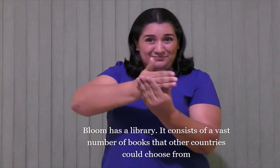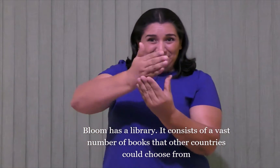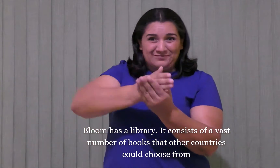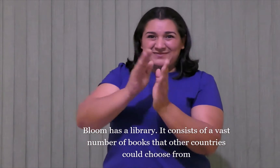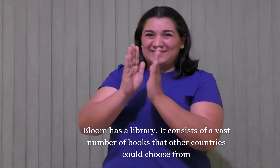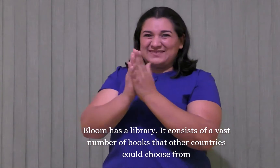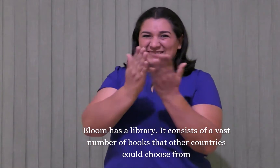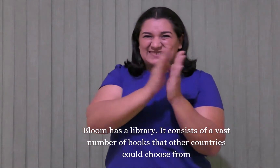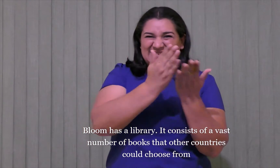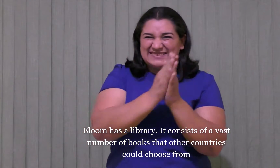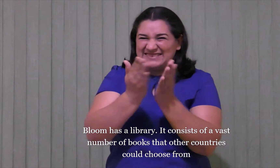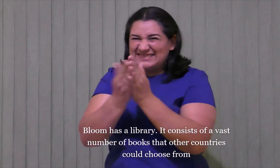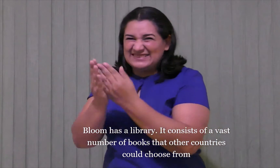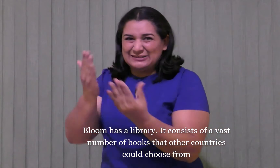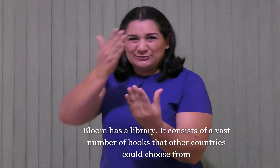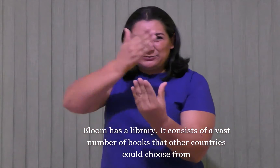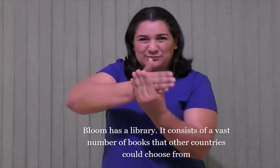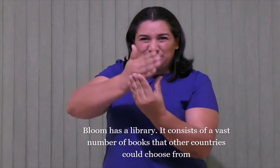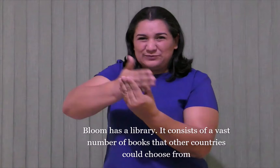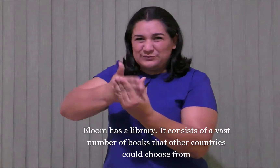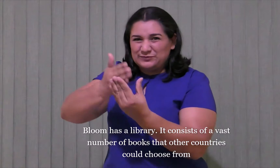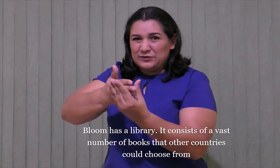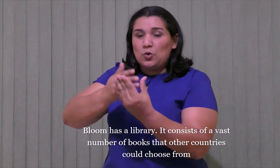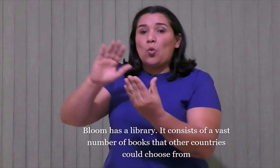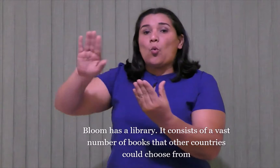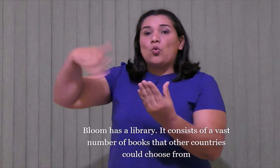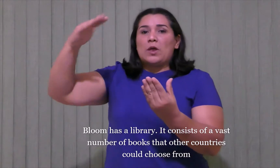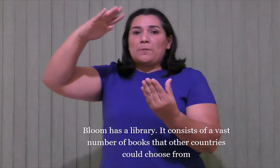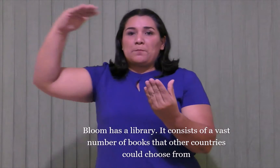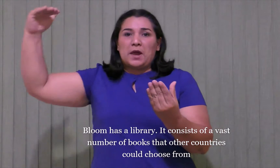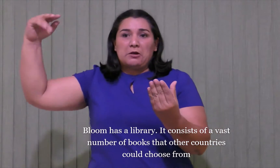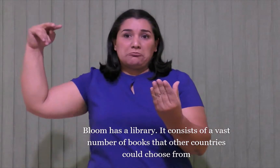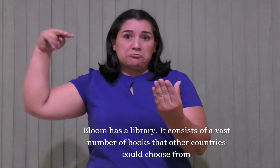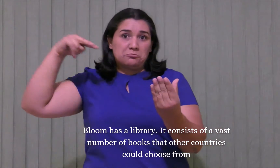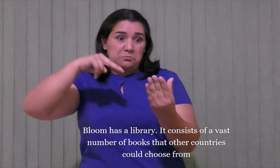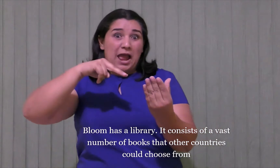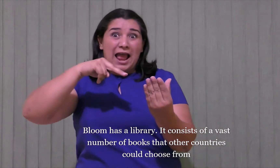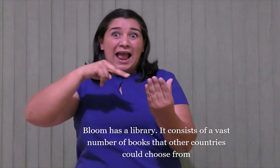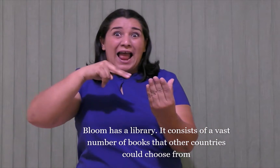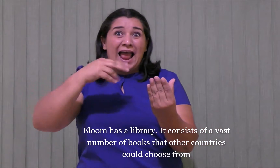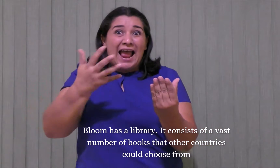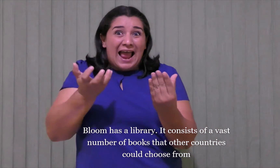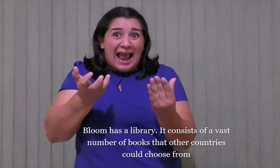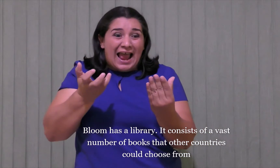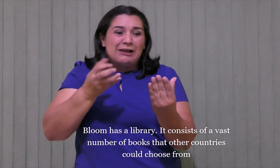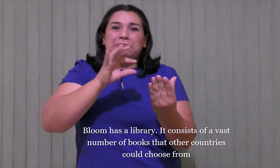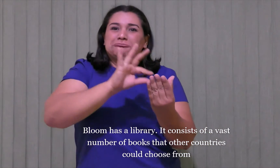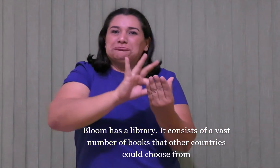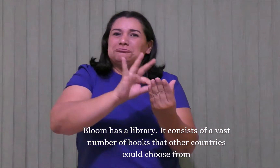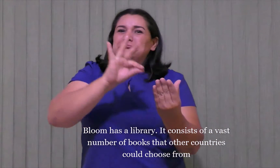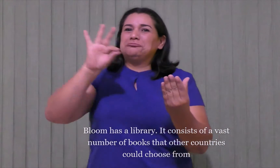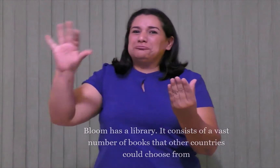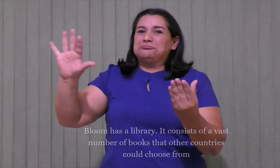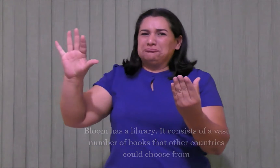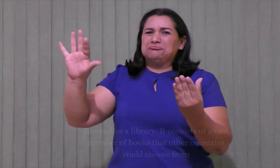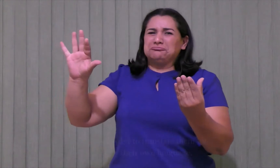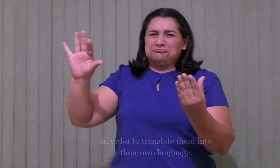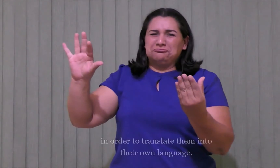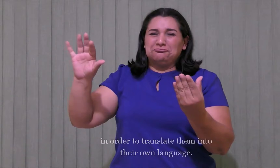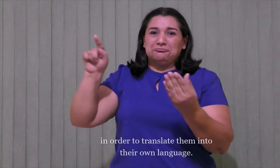Bloom has a library. It consists of a vast number of books that other countries could choose from in order